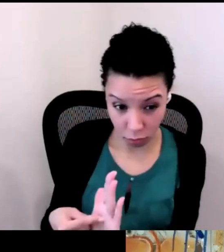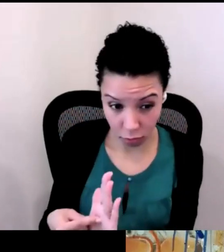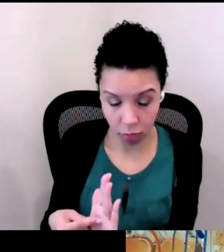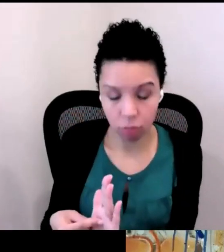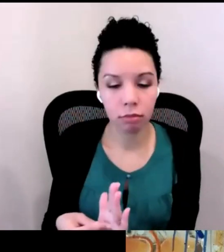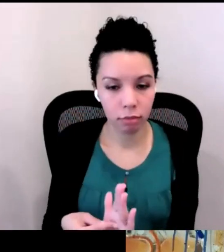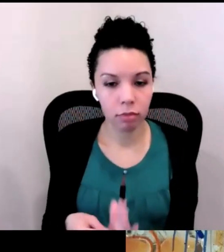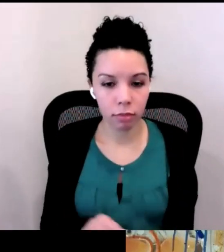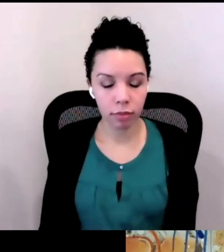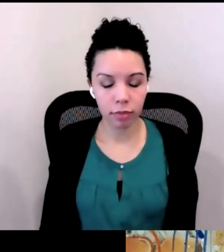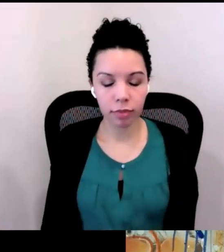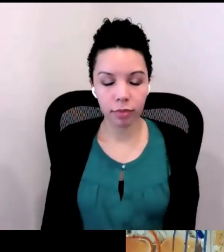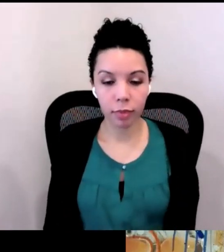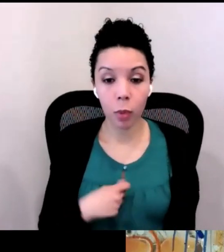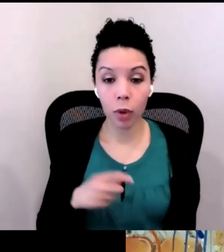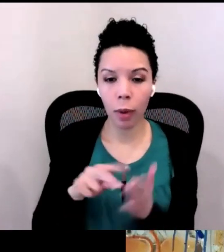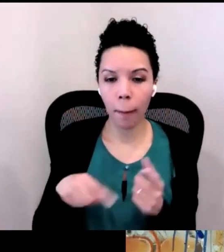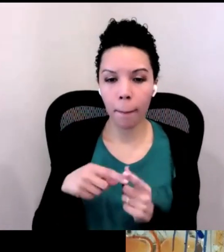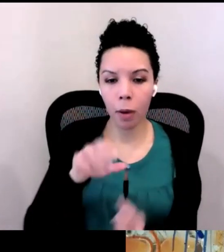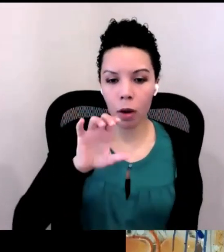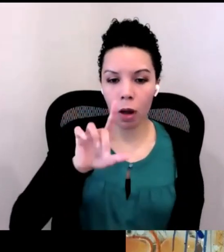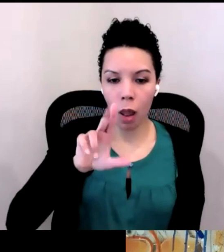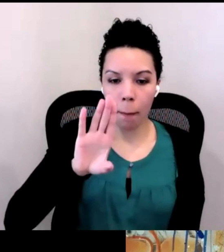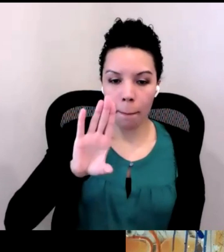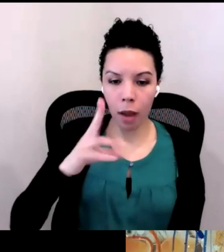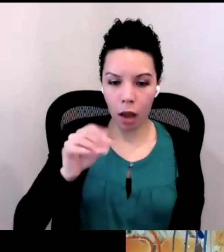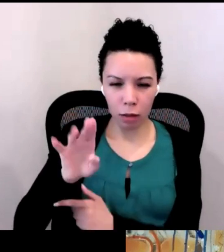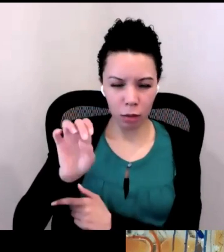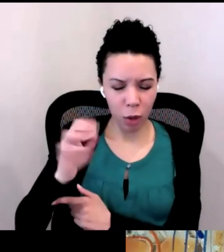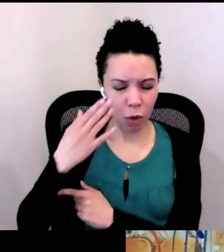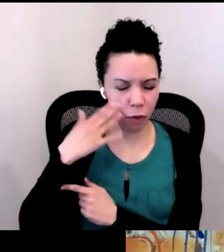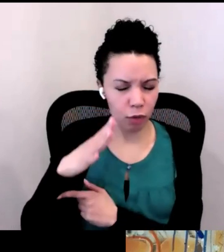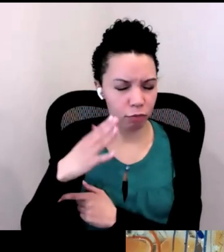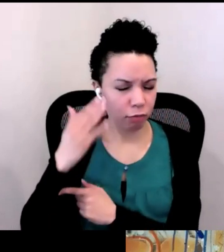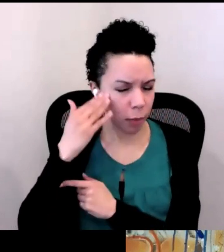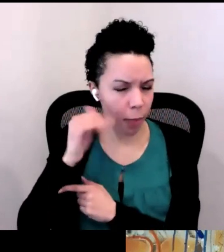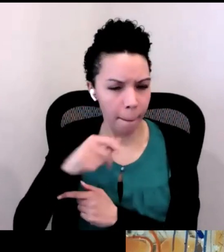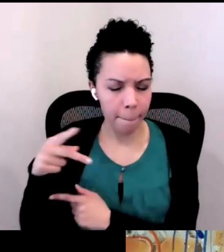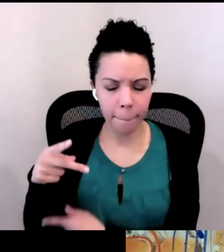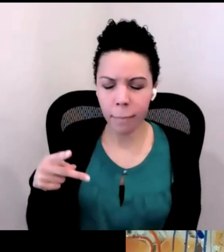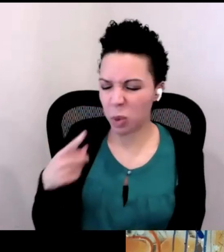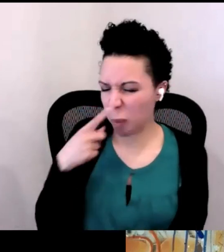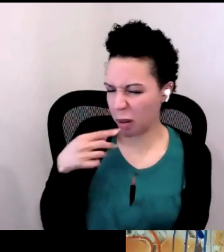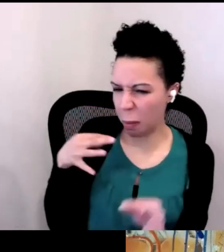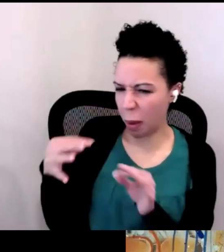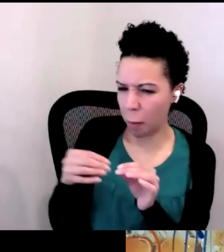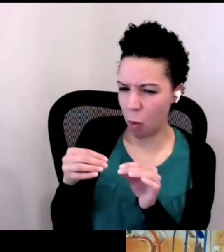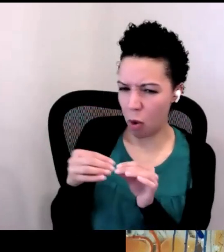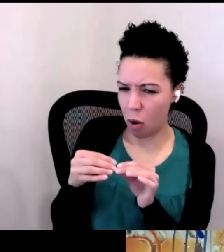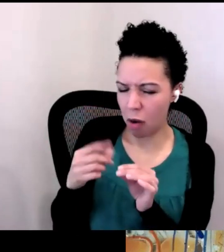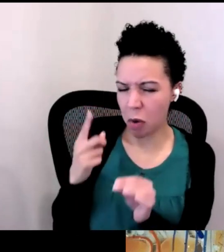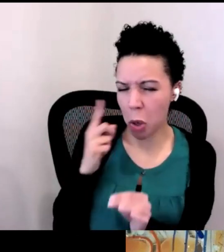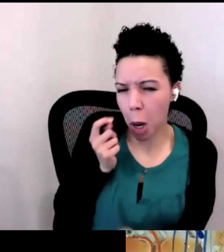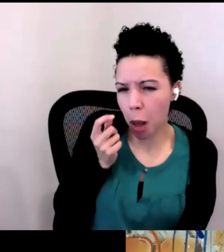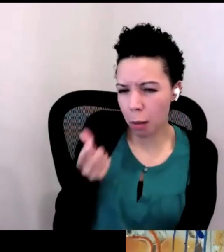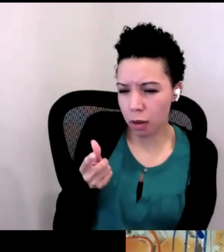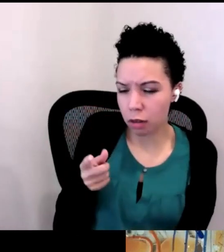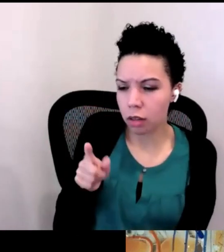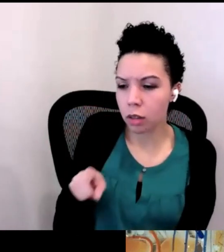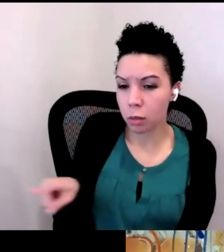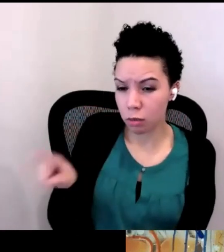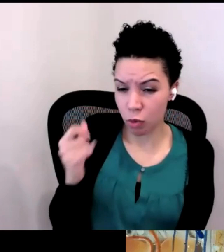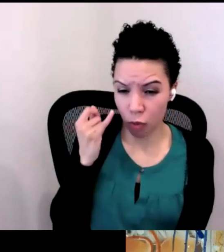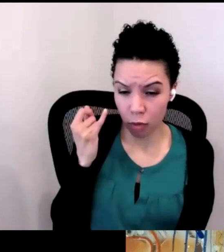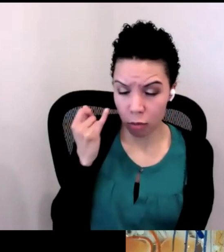about Clubhouse. I don't know if you're familiar with that app. Tell us more about it. I've heard a little bit. Raise your hand if you've heard of Clubhouse. It's a